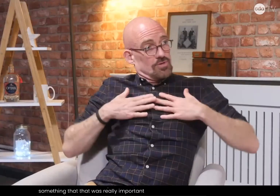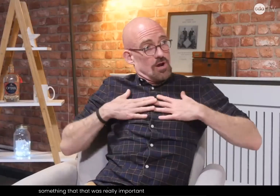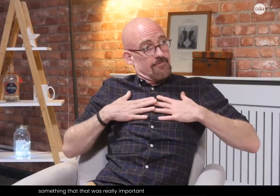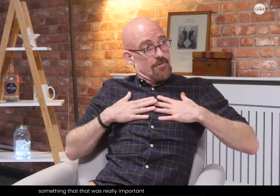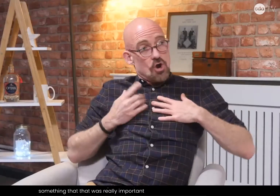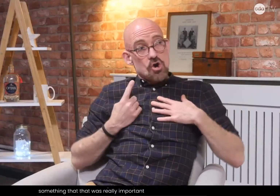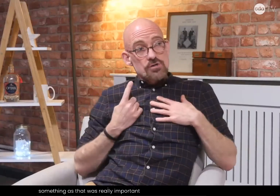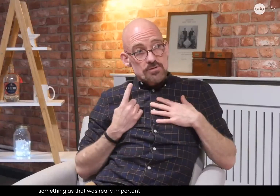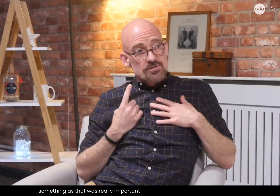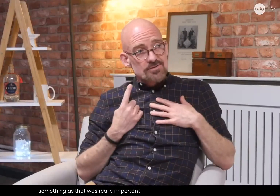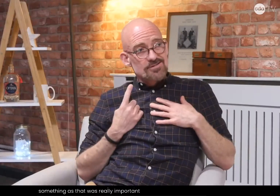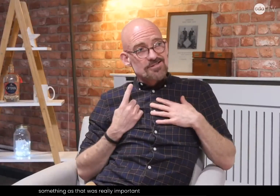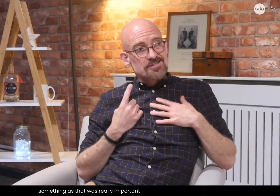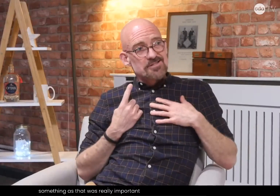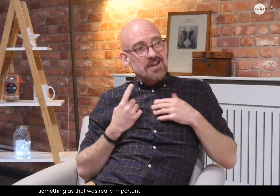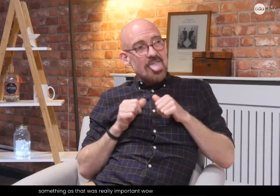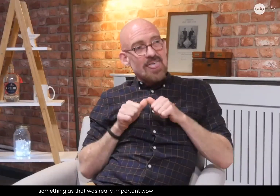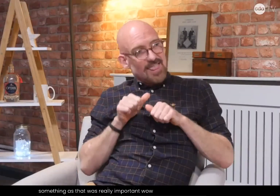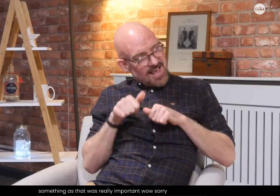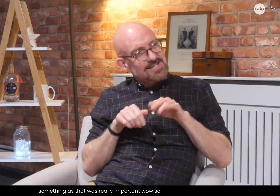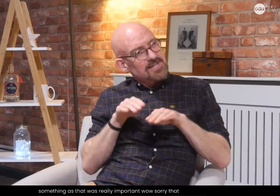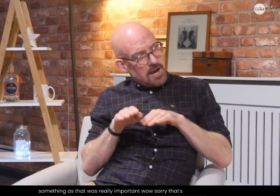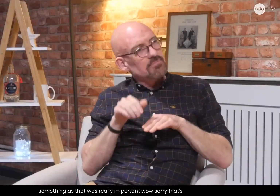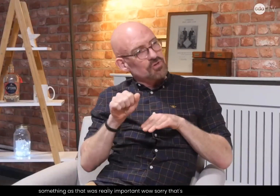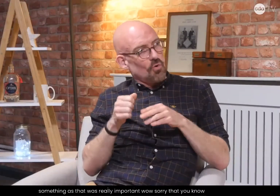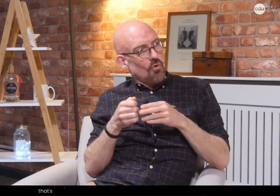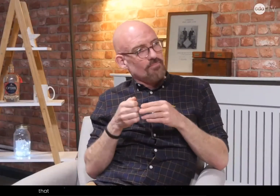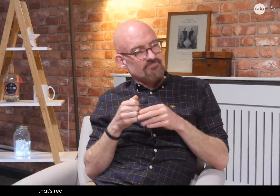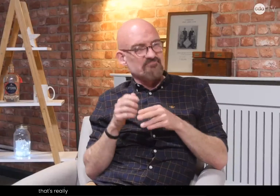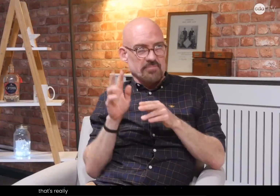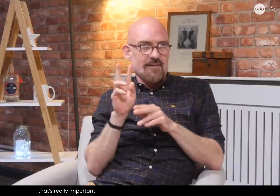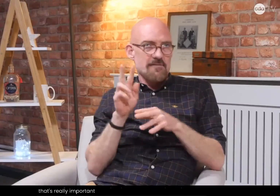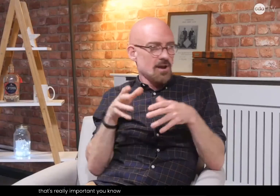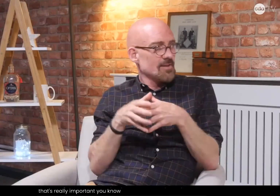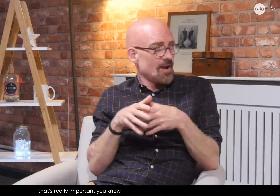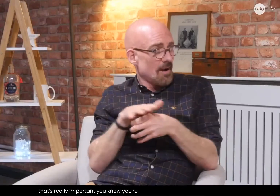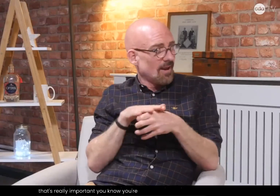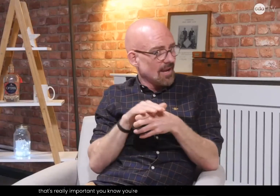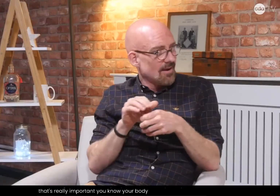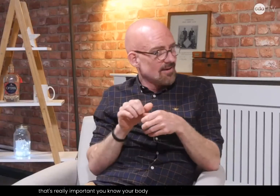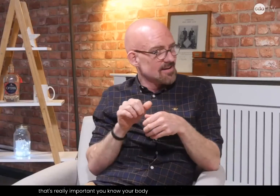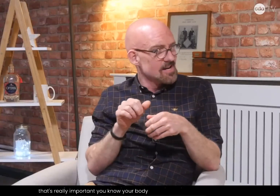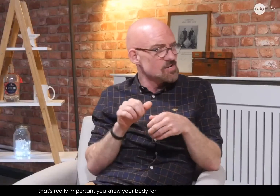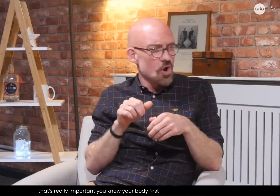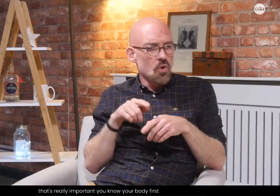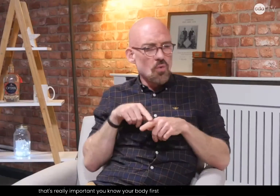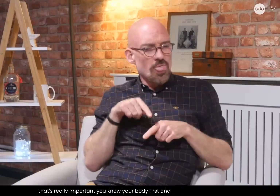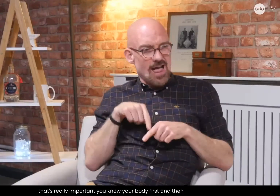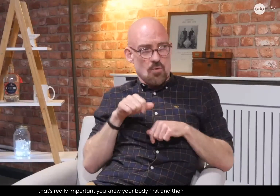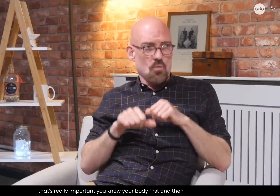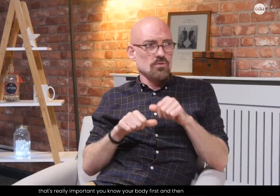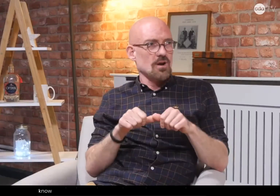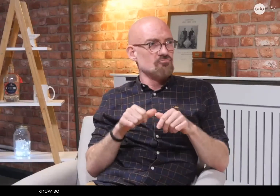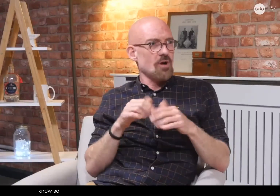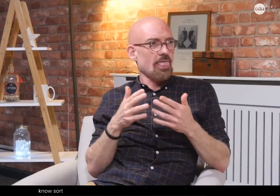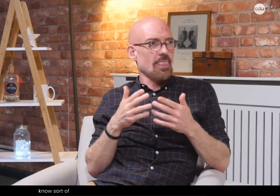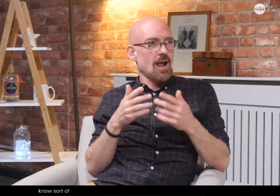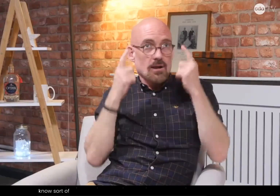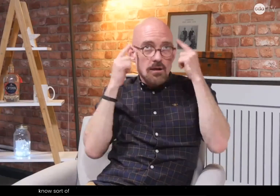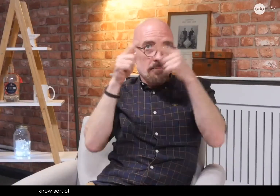Wow, so obviously that's, you know, that's really important. You know, your body first, and then, you know, sort of talk to the family and go